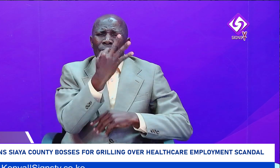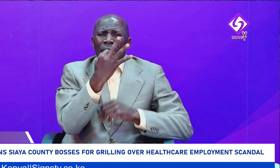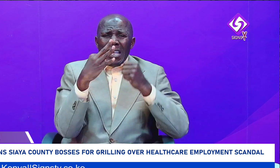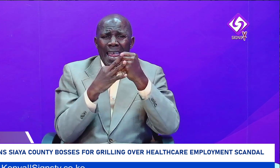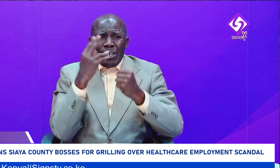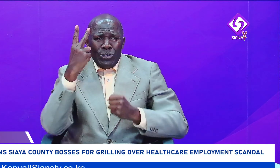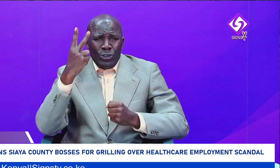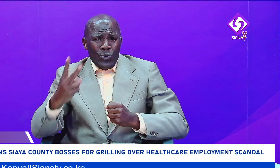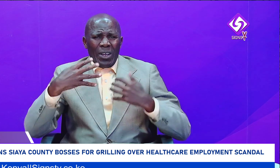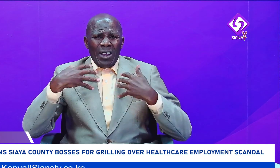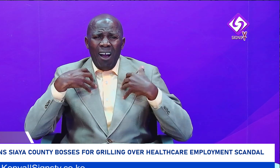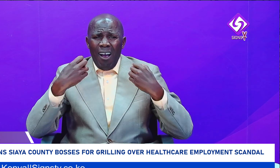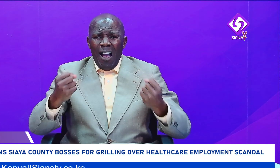worked for 8 months.